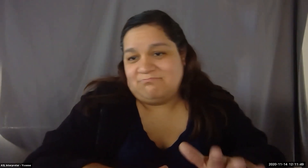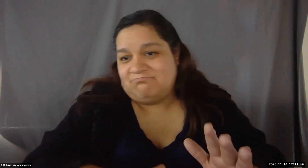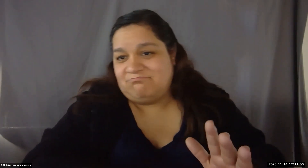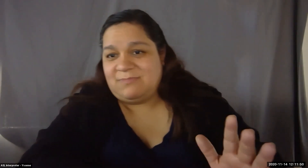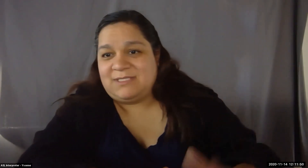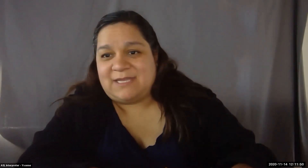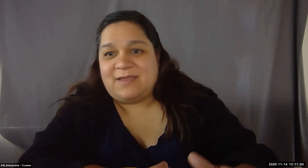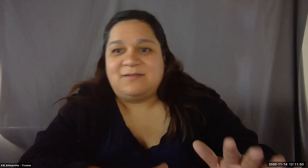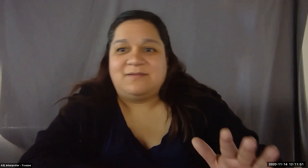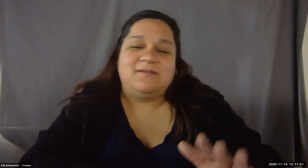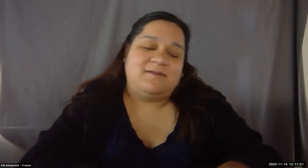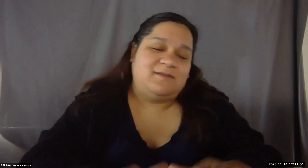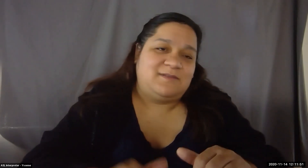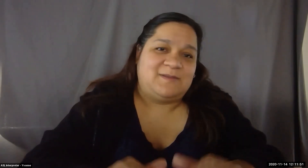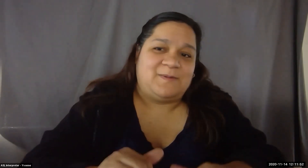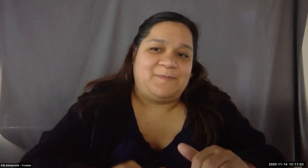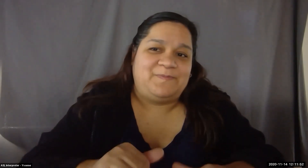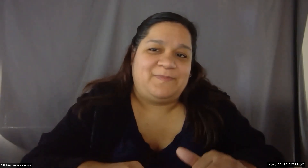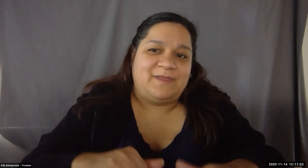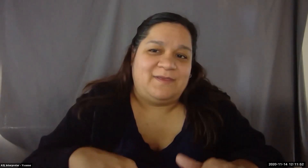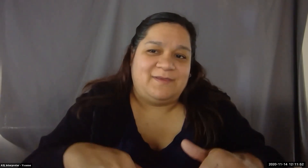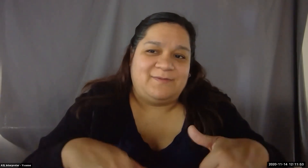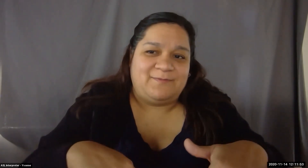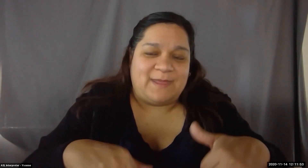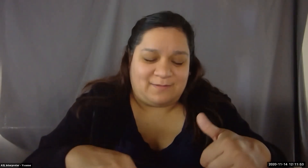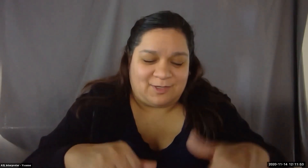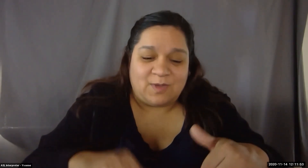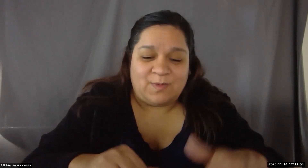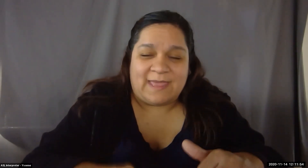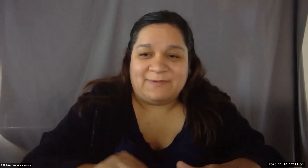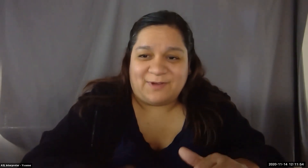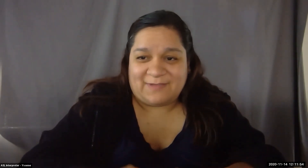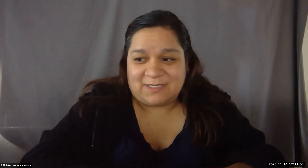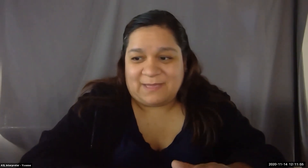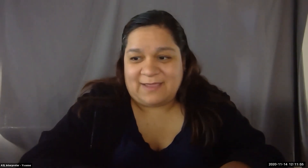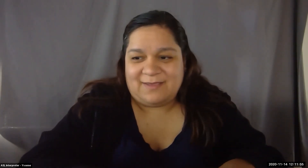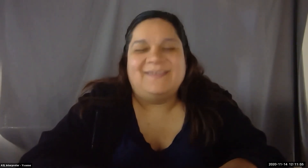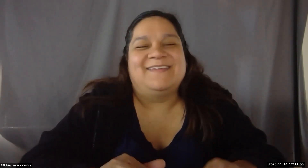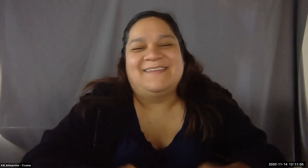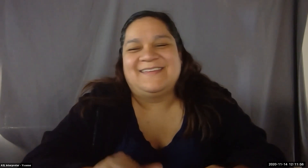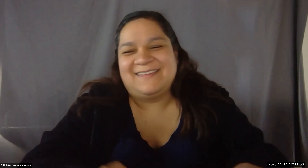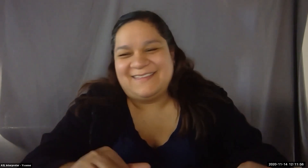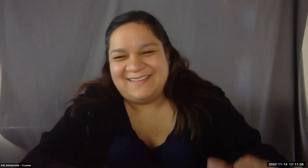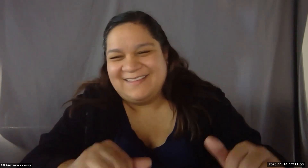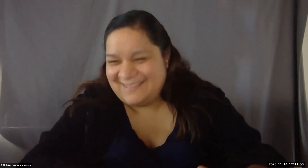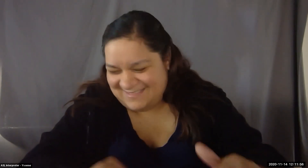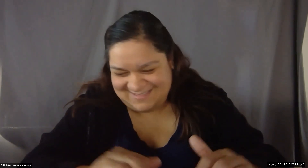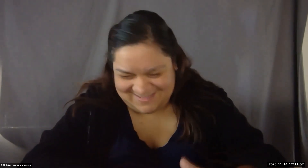Zoom instead. So made little Kahoot games for all of us to play.